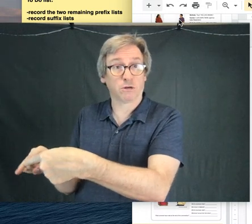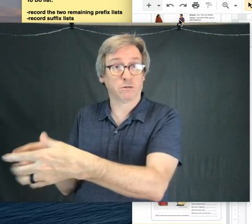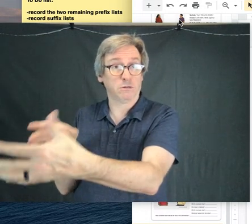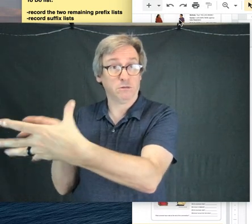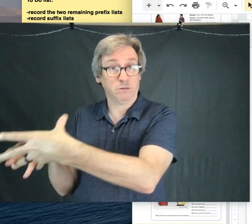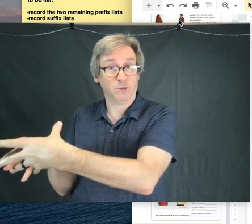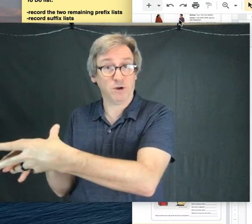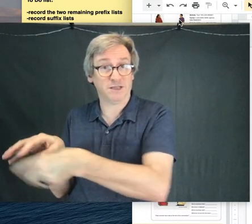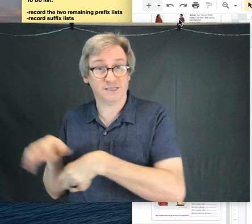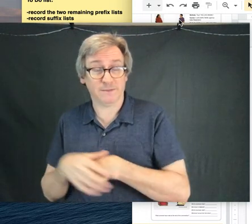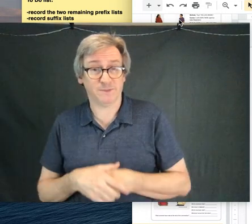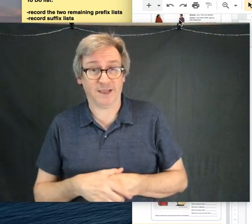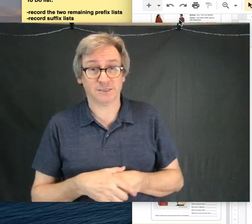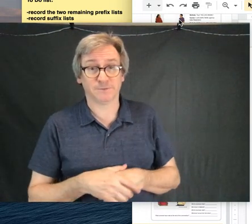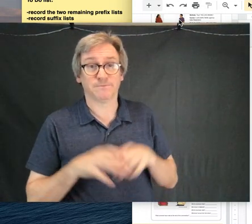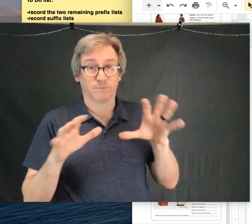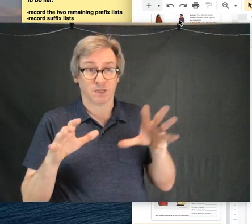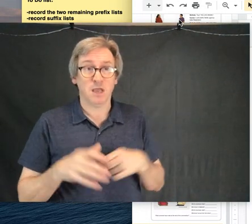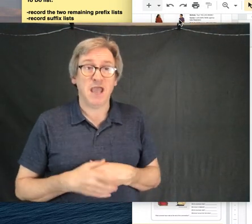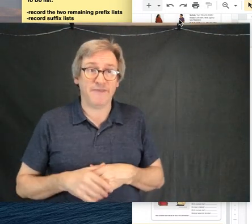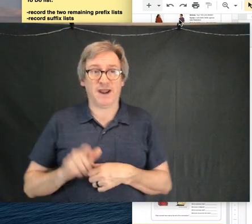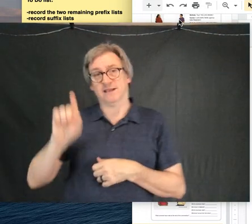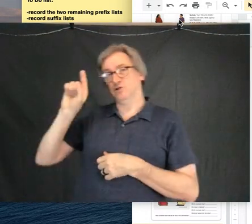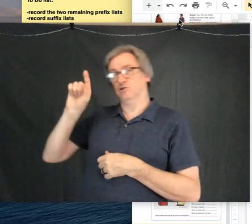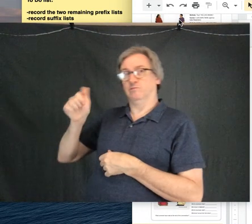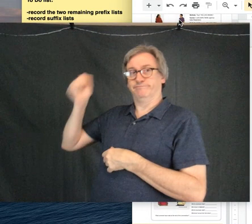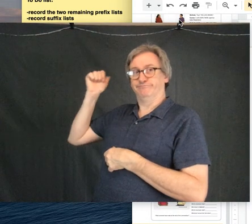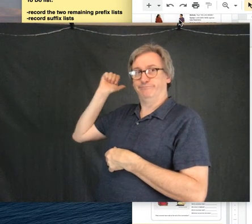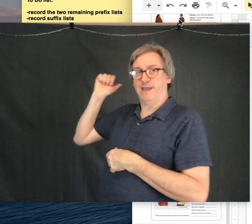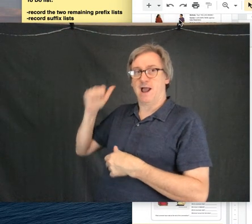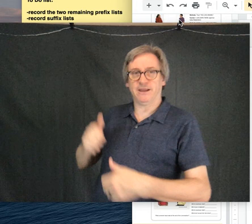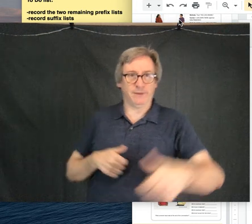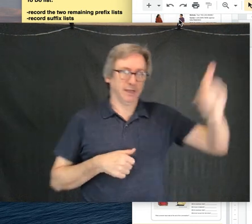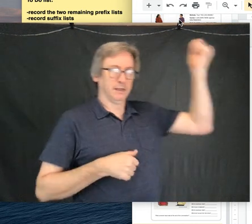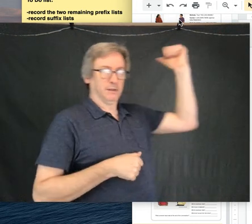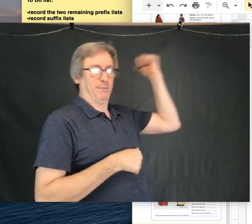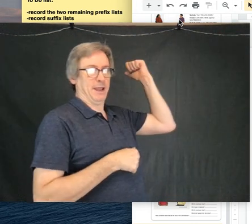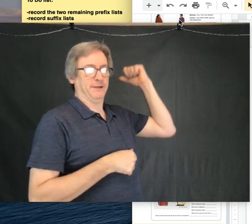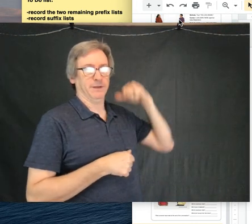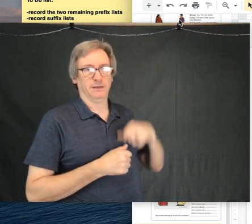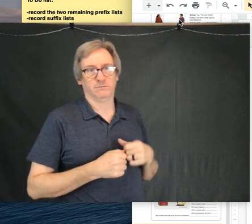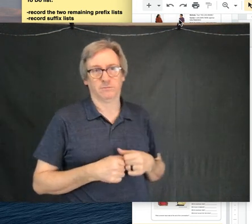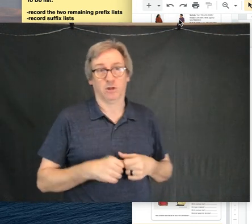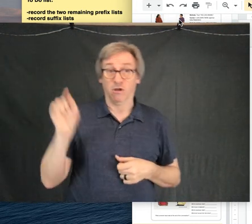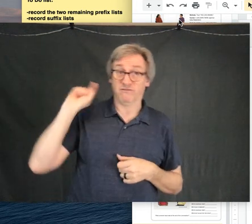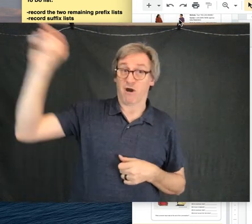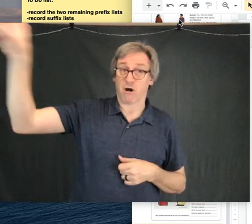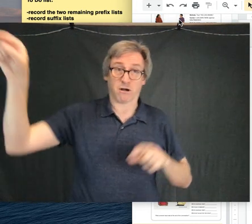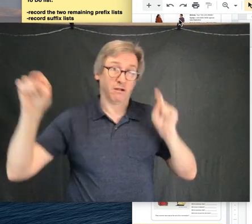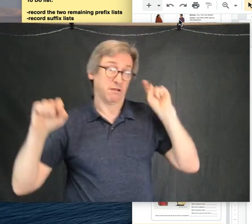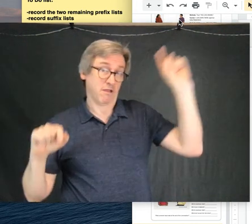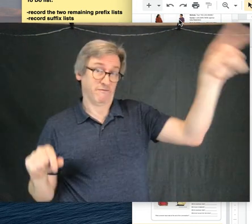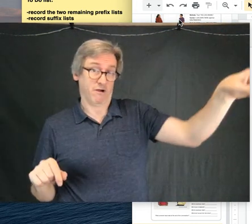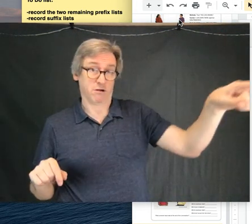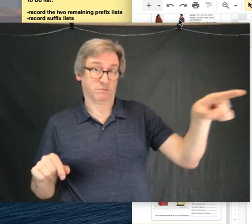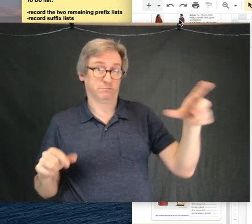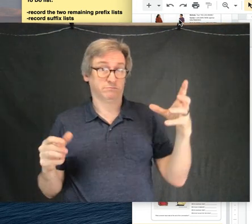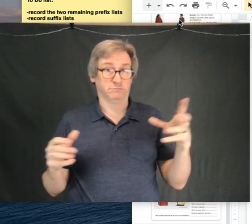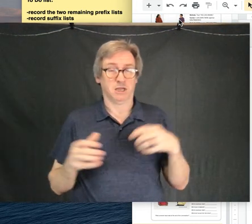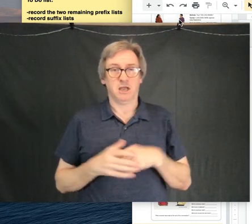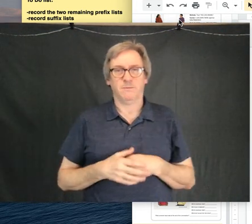work. You're pointing to the same space. And then I could do behind me, far,